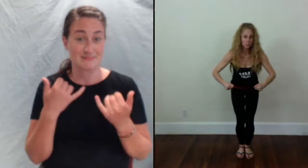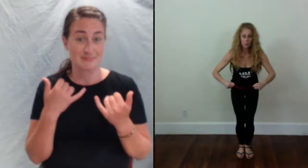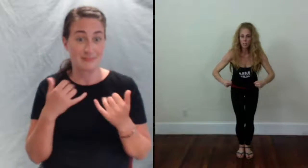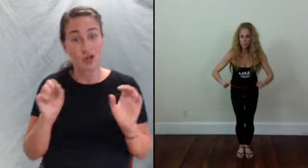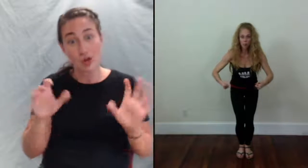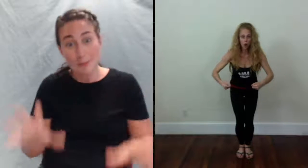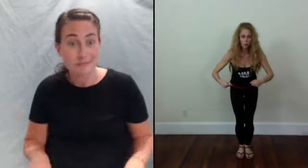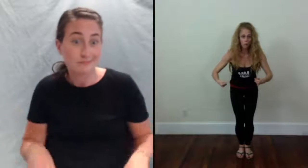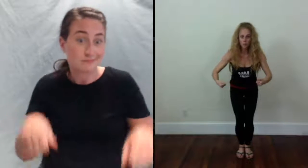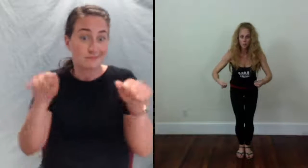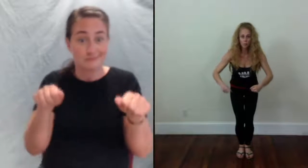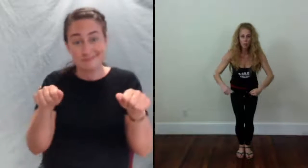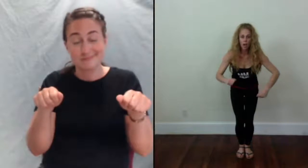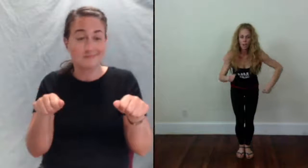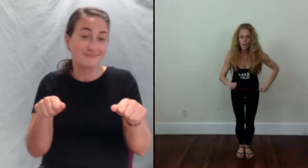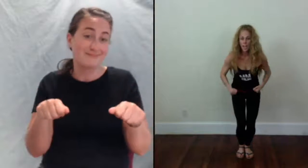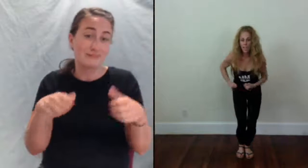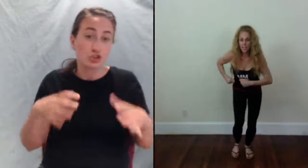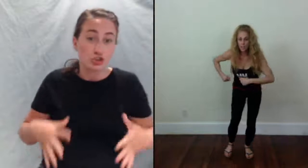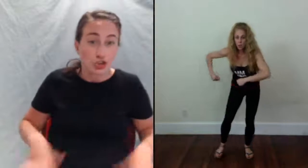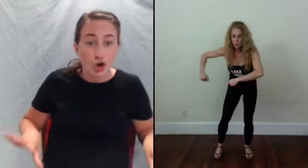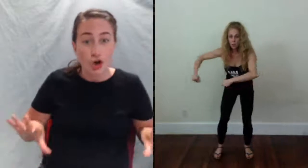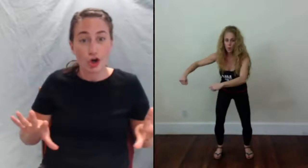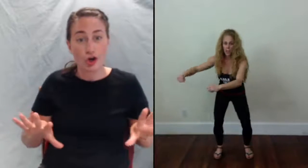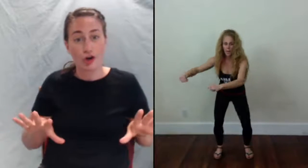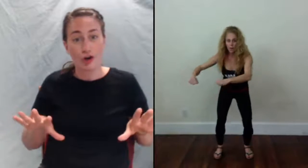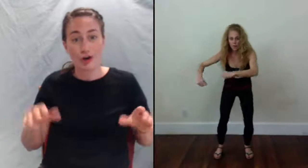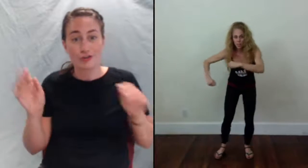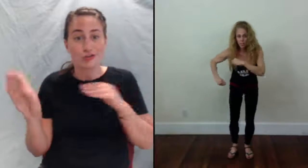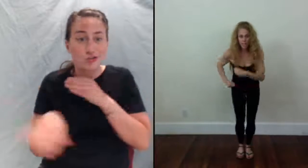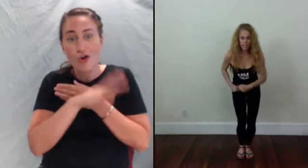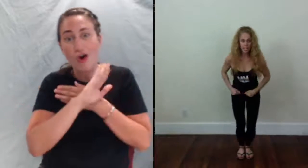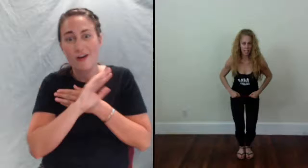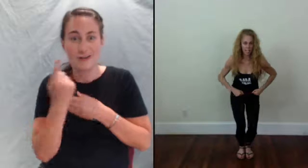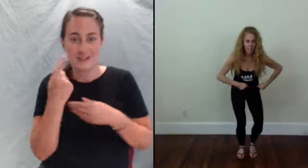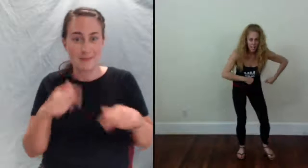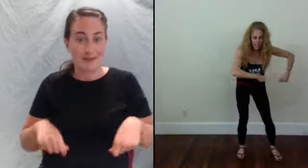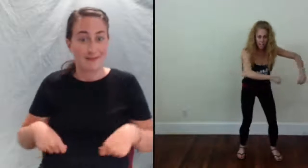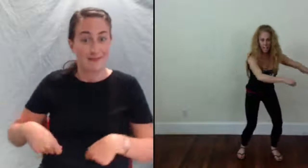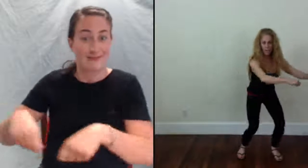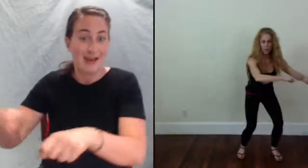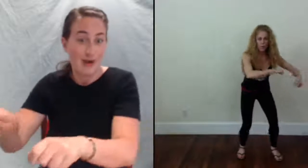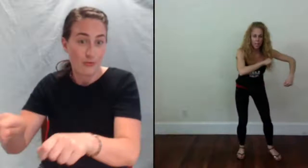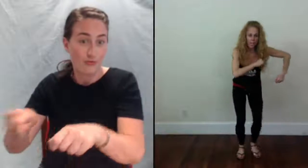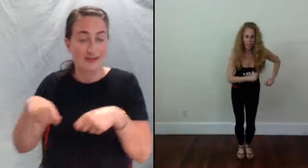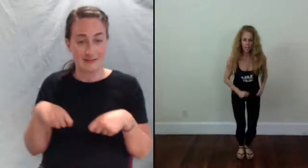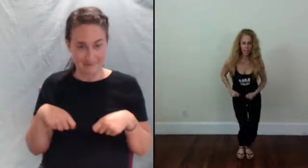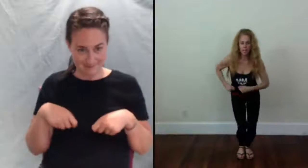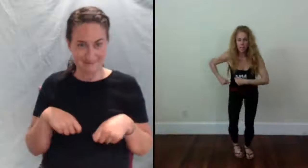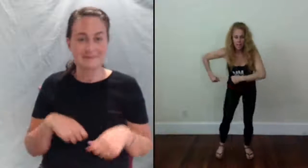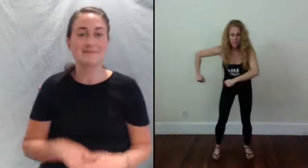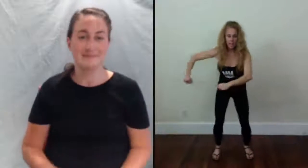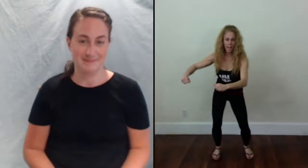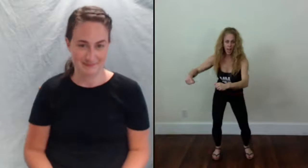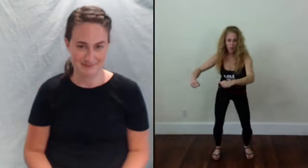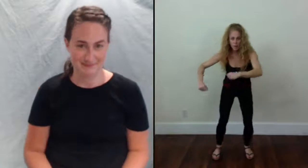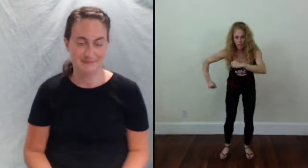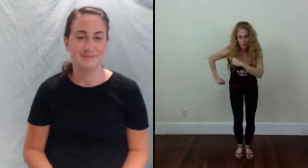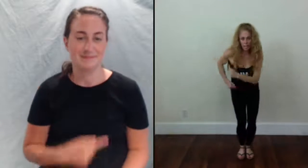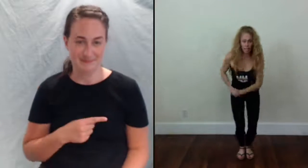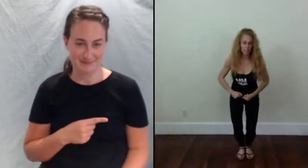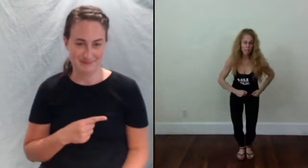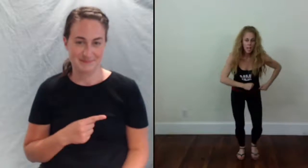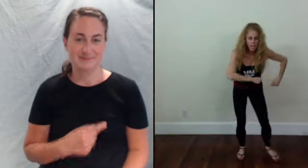be a skirt, a scarf, a piece of cloth, and throw it out and in, and out and in, and